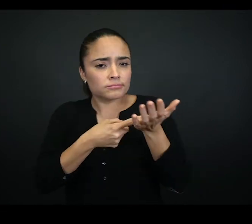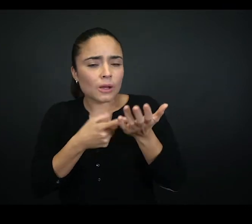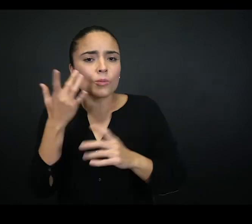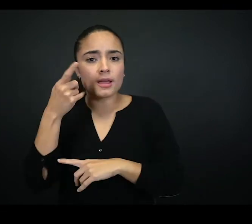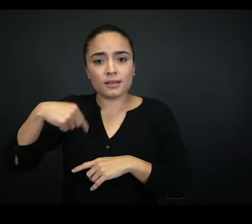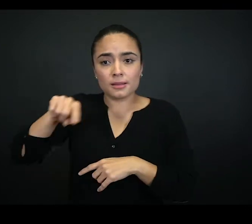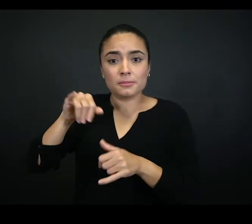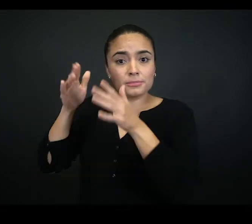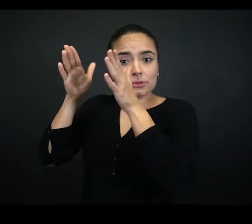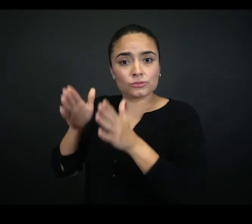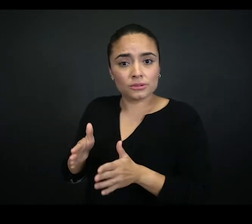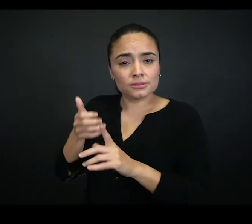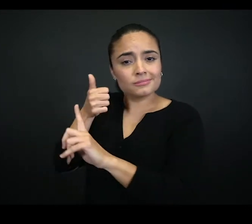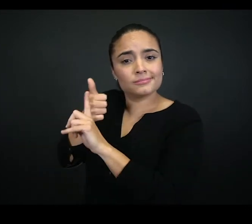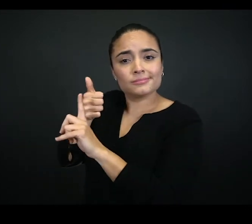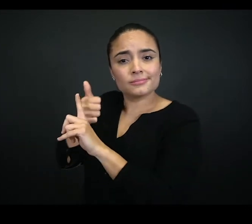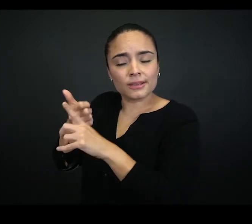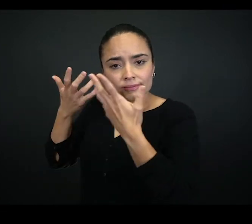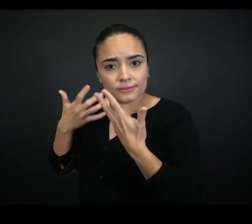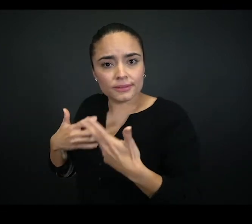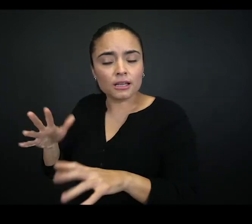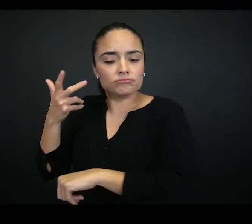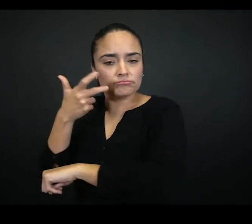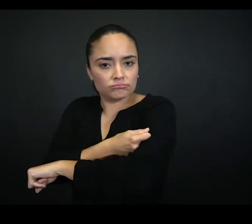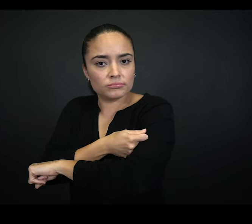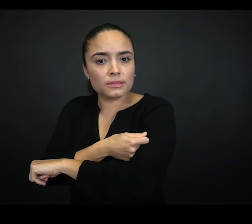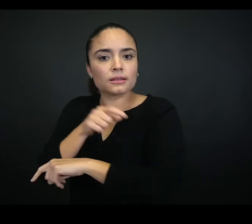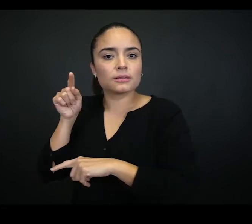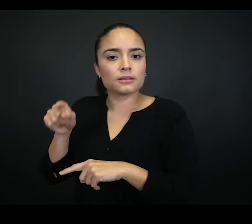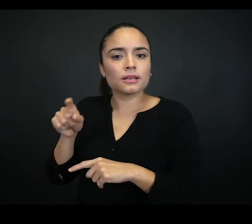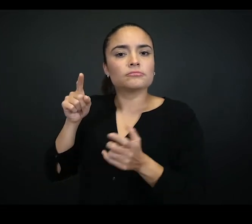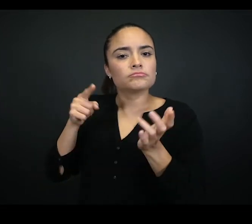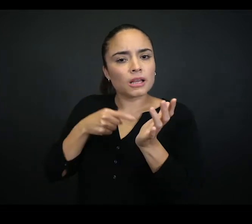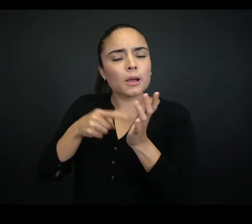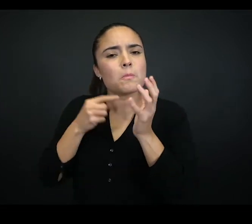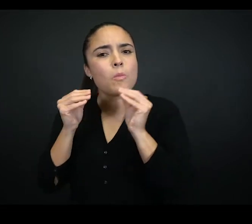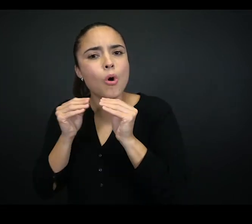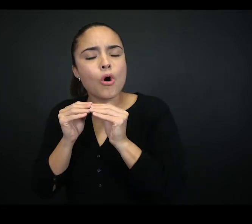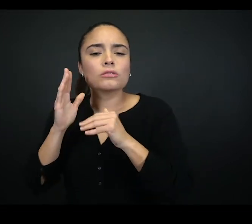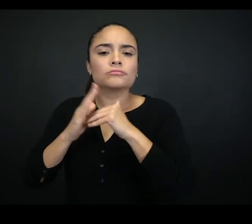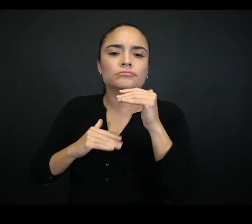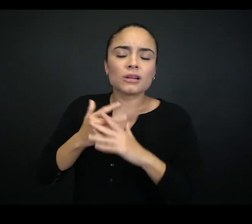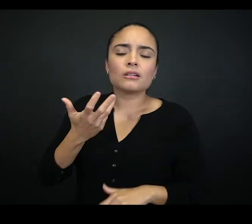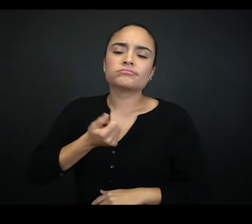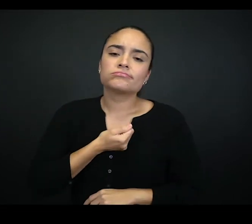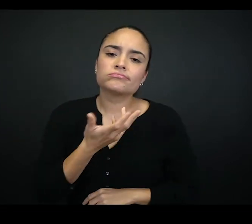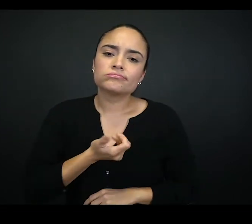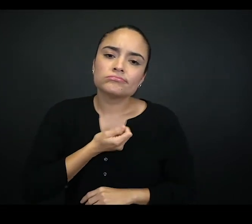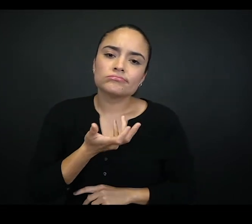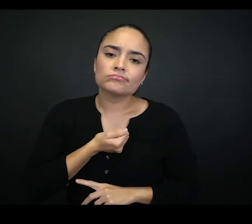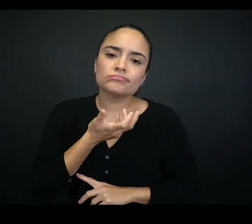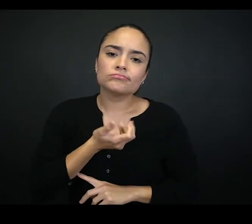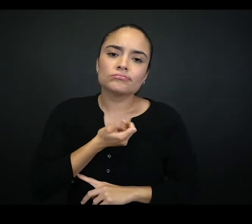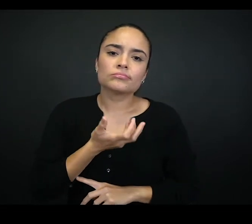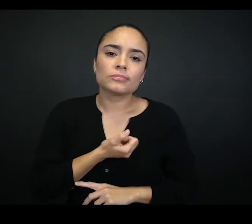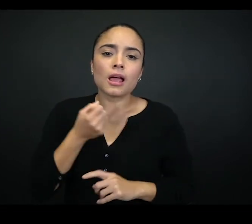to address some of the other things in their lives, rather than just trying to get high and do that. So